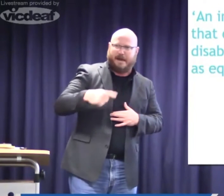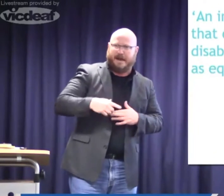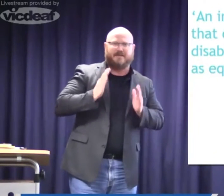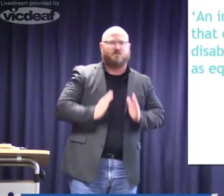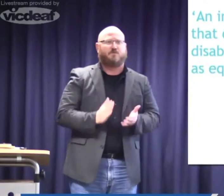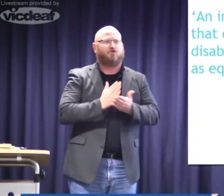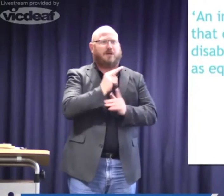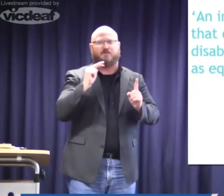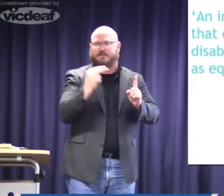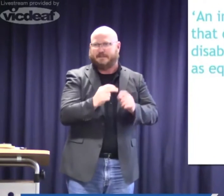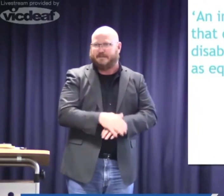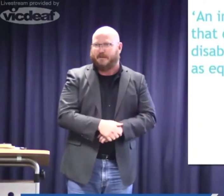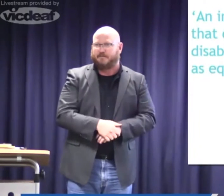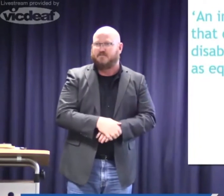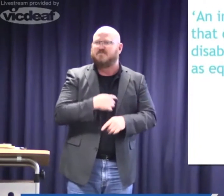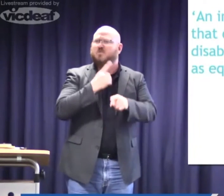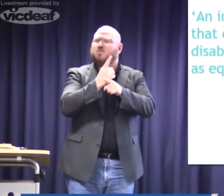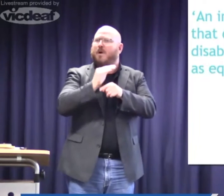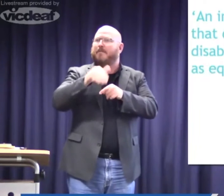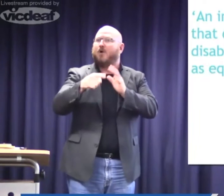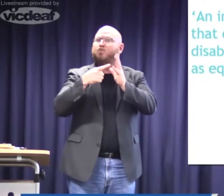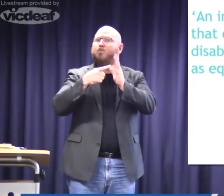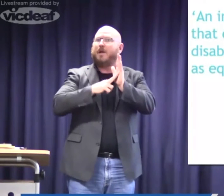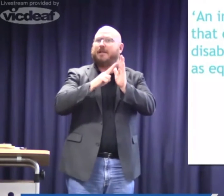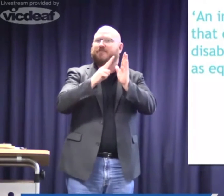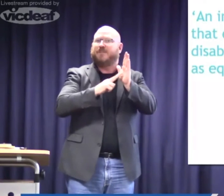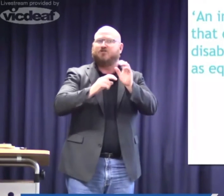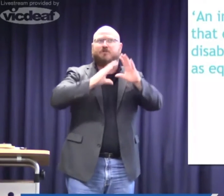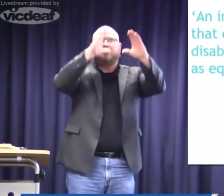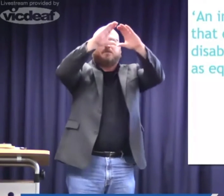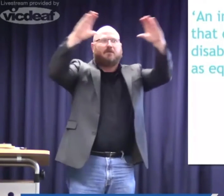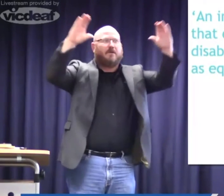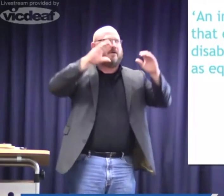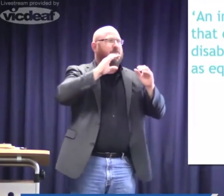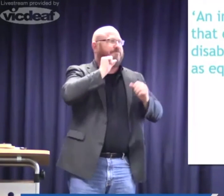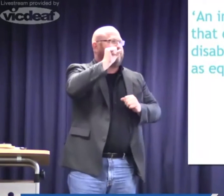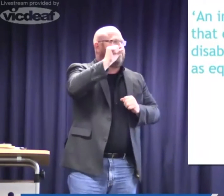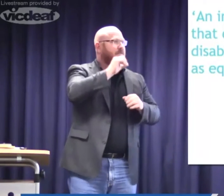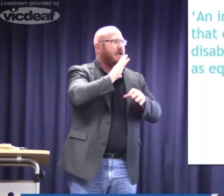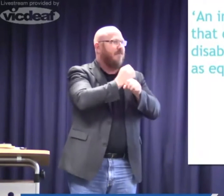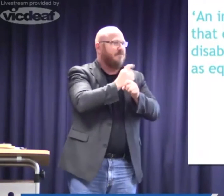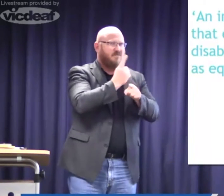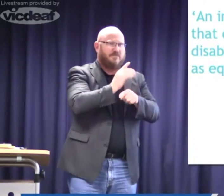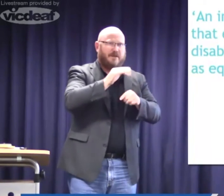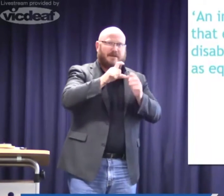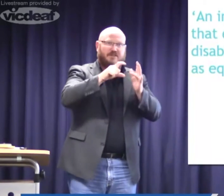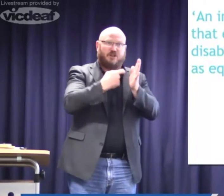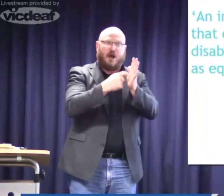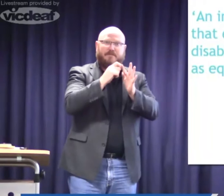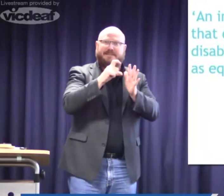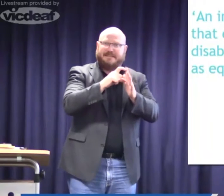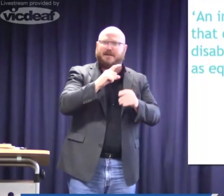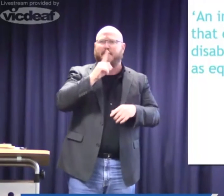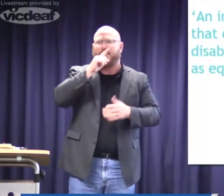I used this PowerPoint when I presented to the NDIA and the DSS earlier this year. And I spoke to the